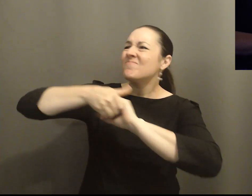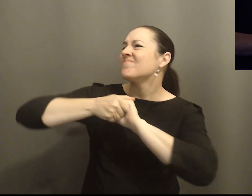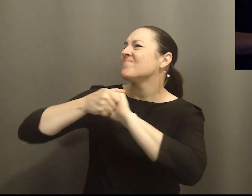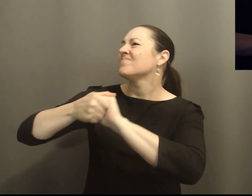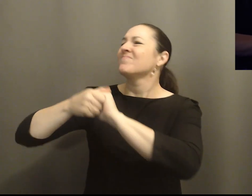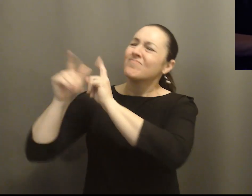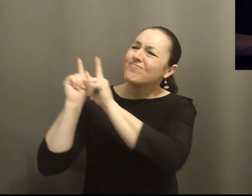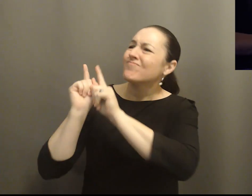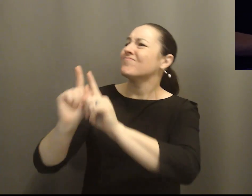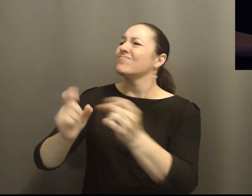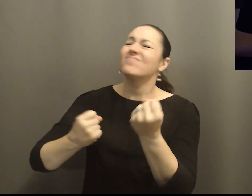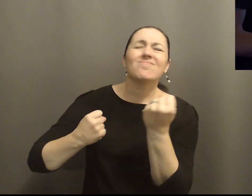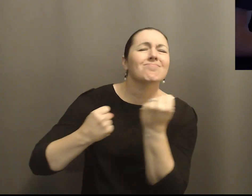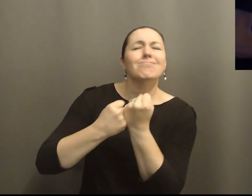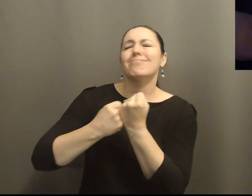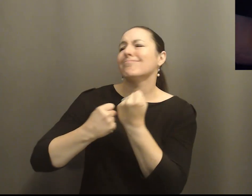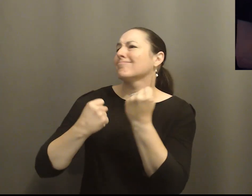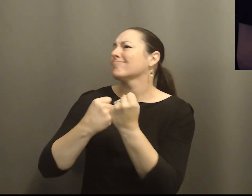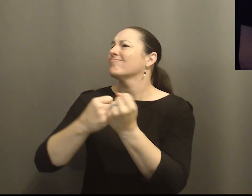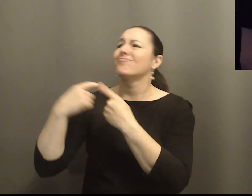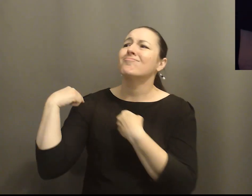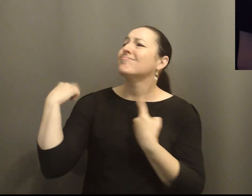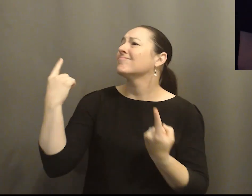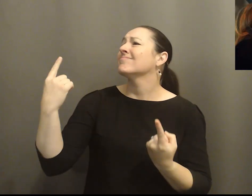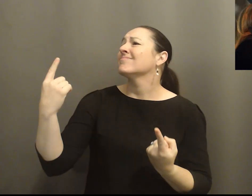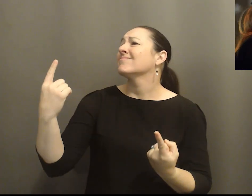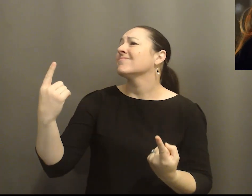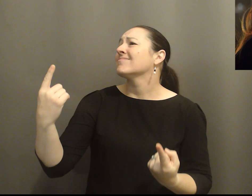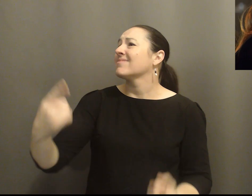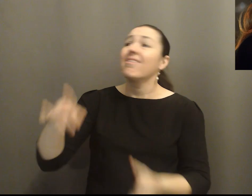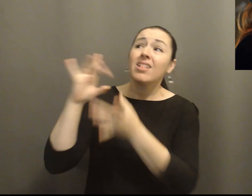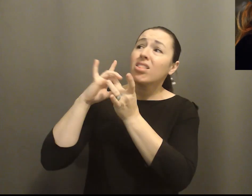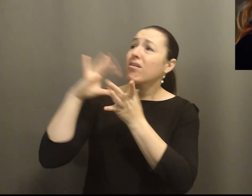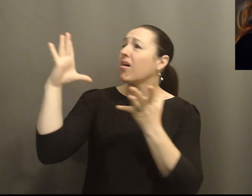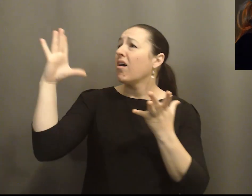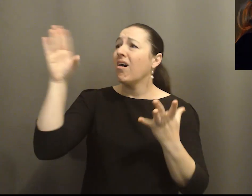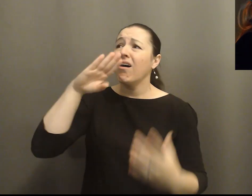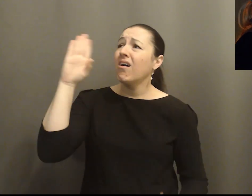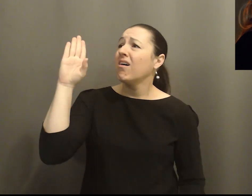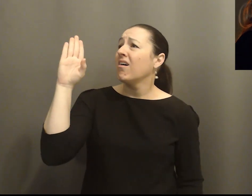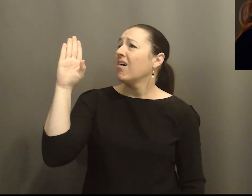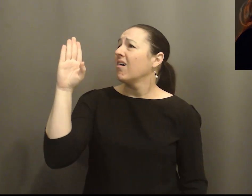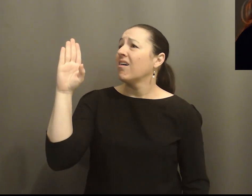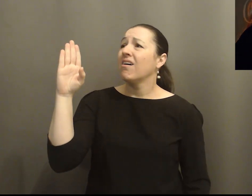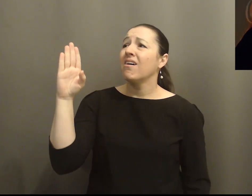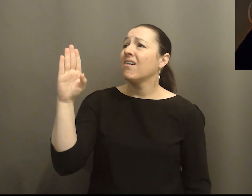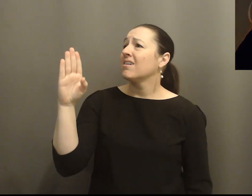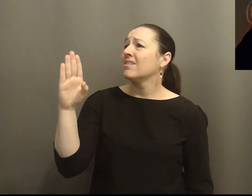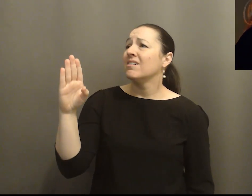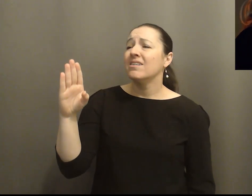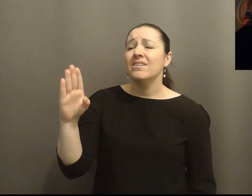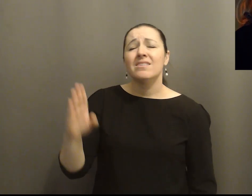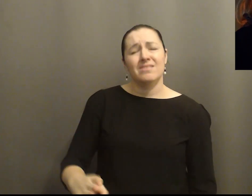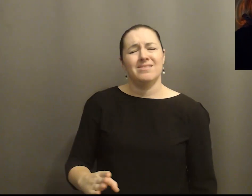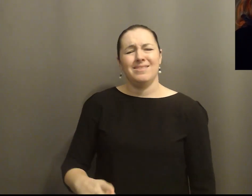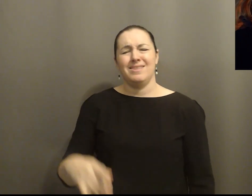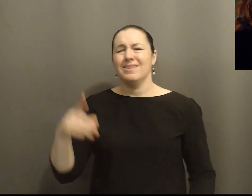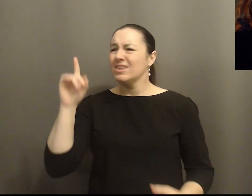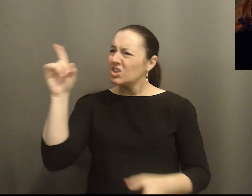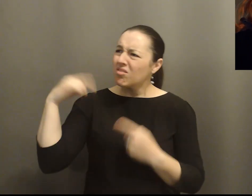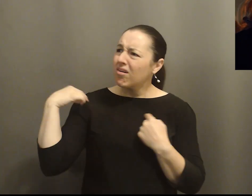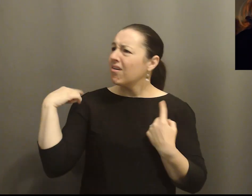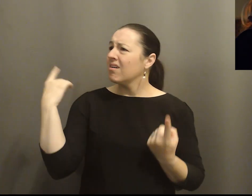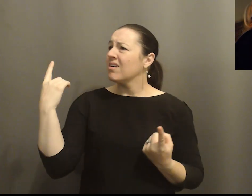has never let me go You never let me go Cause